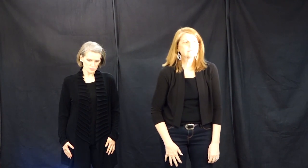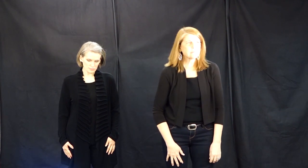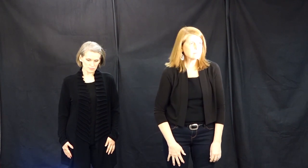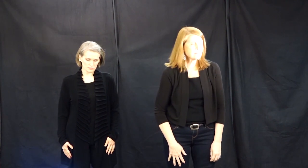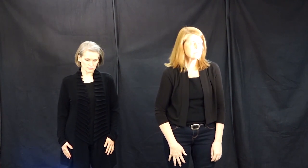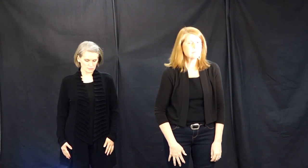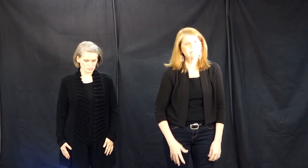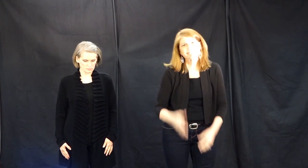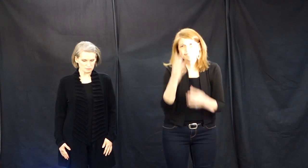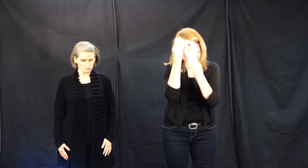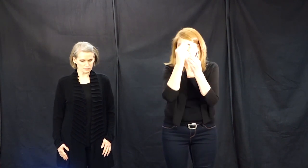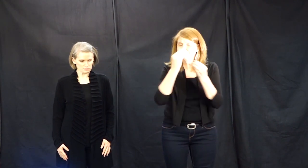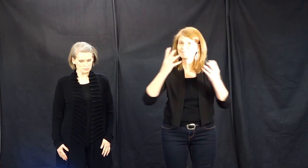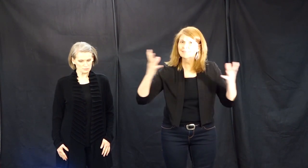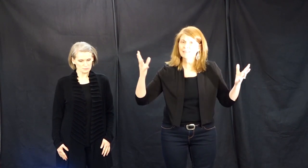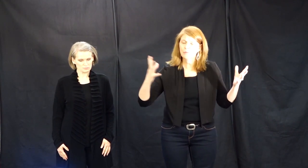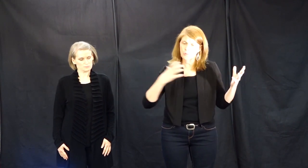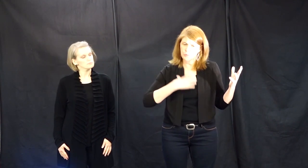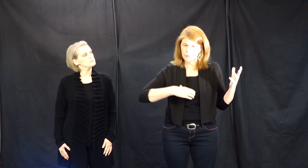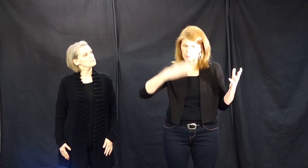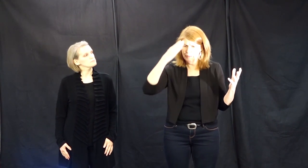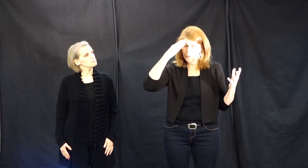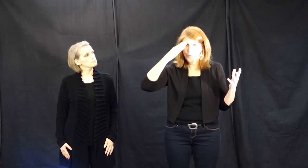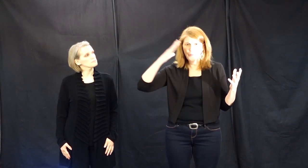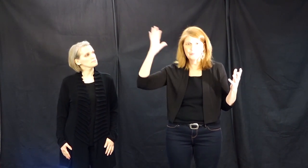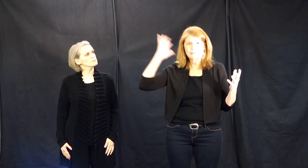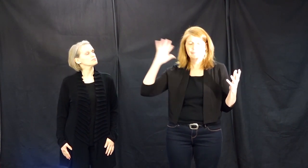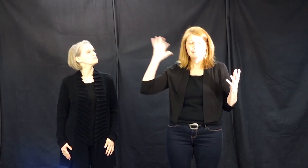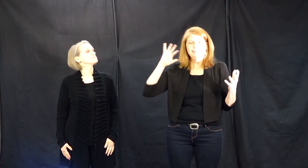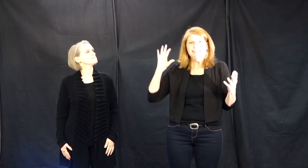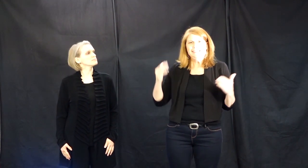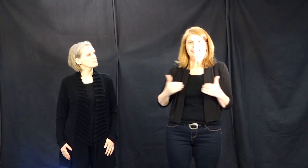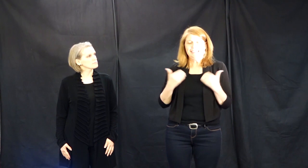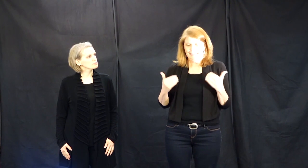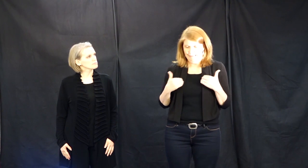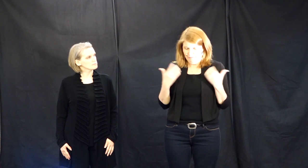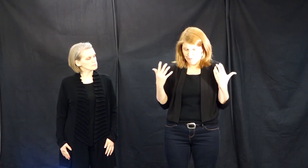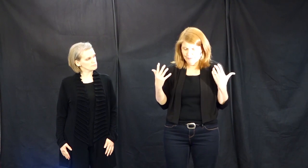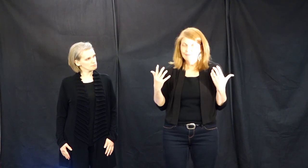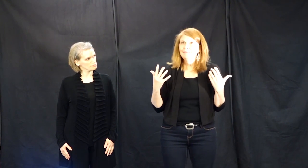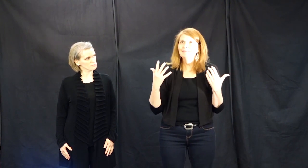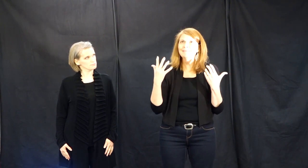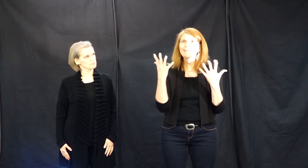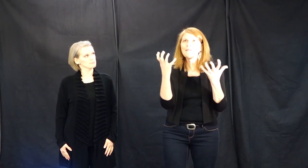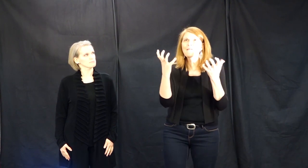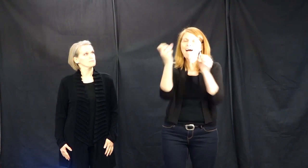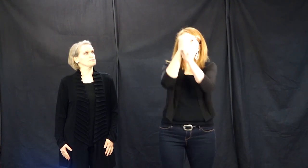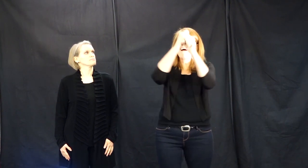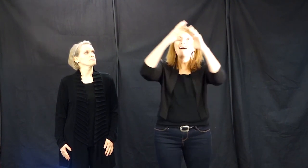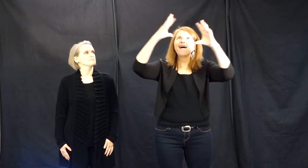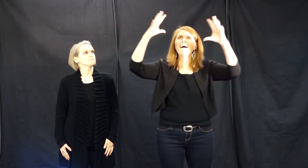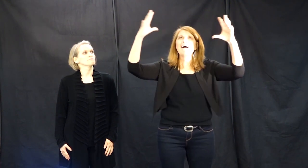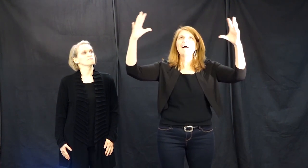Let me tell you what I wish I'd known when I was young and true to glory. You have